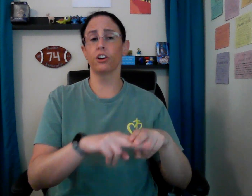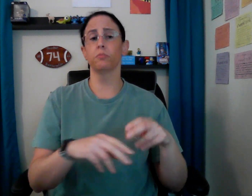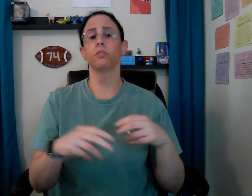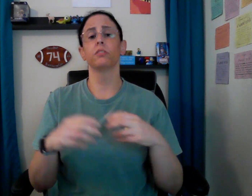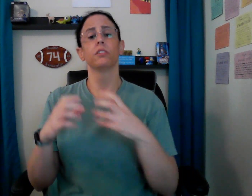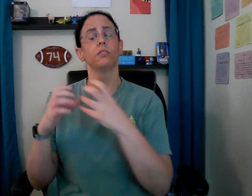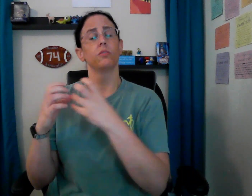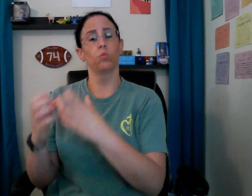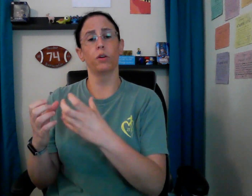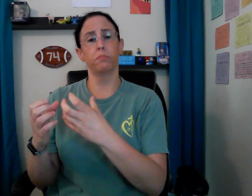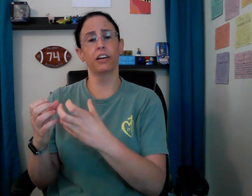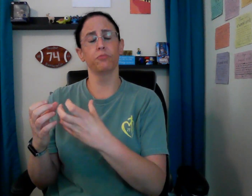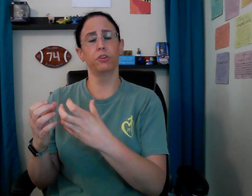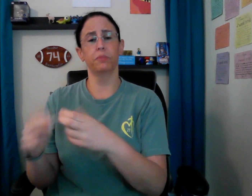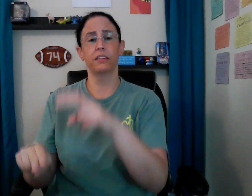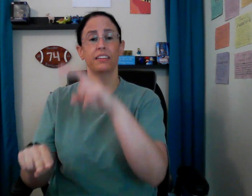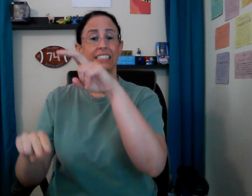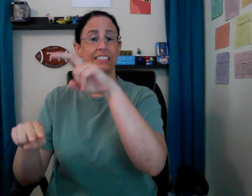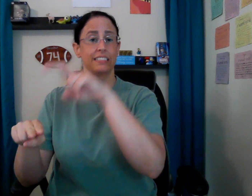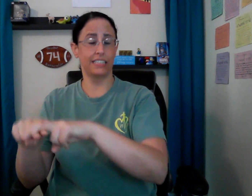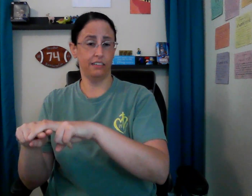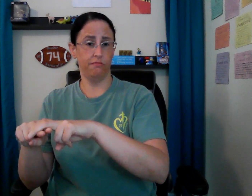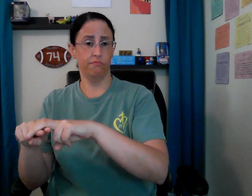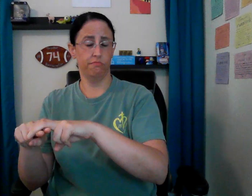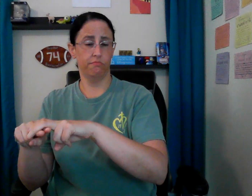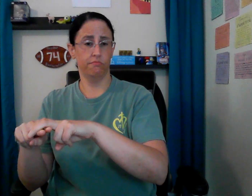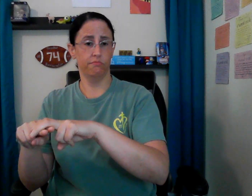Verb, one bigger movement, sit.